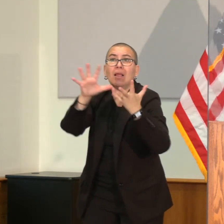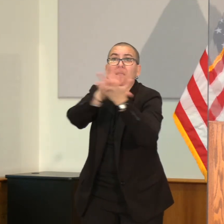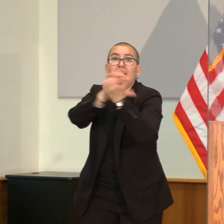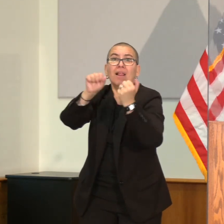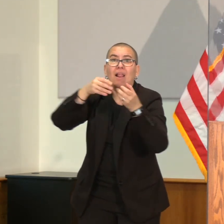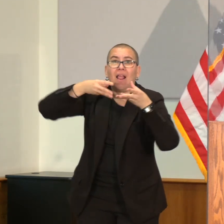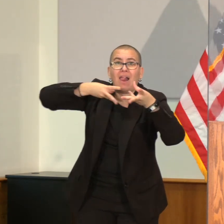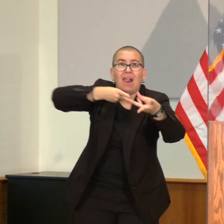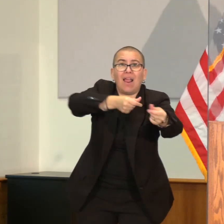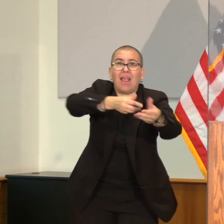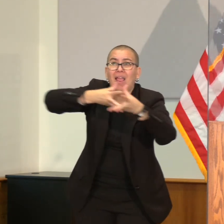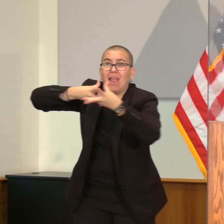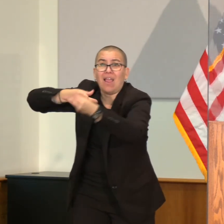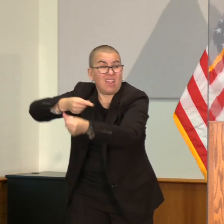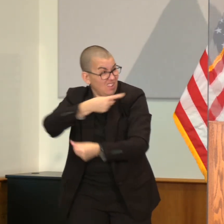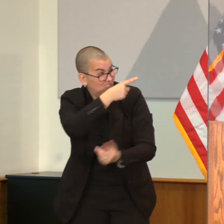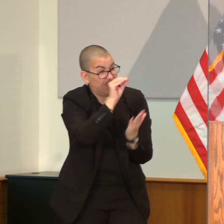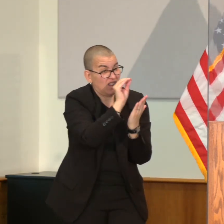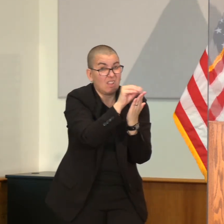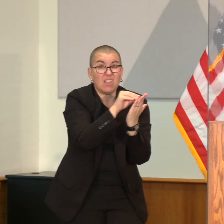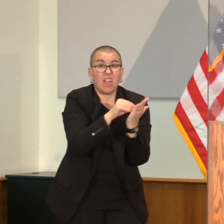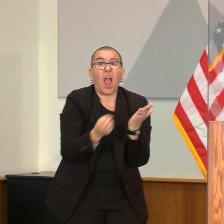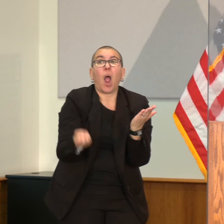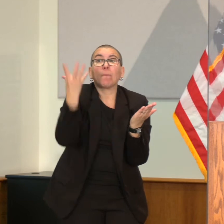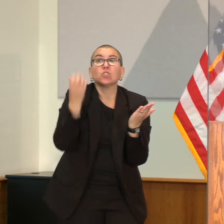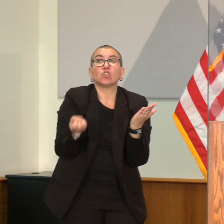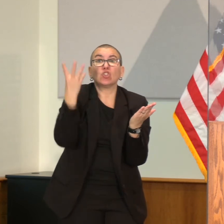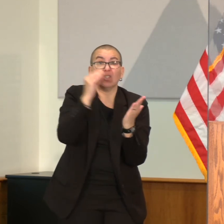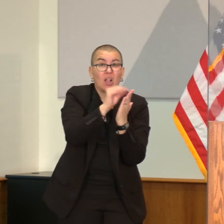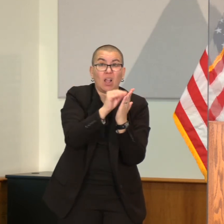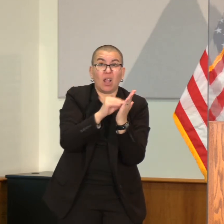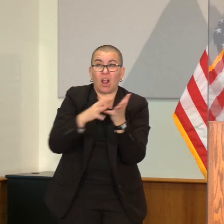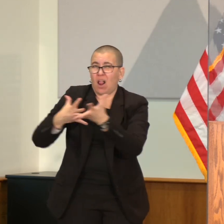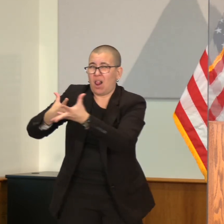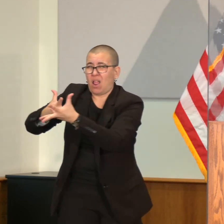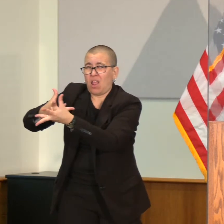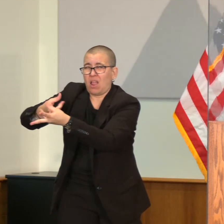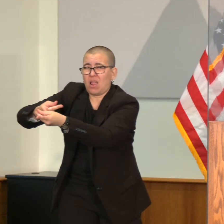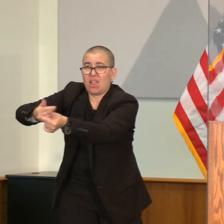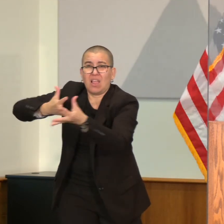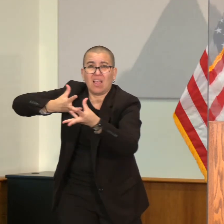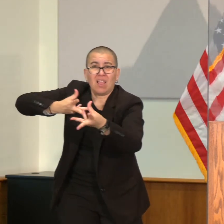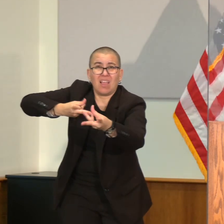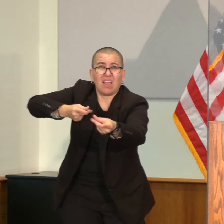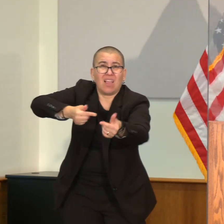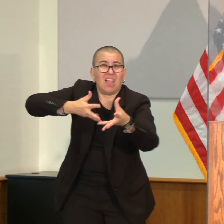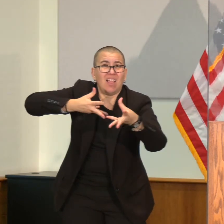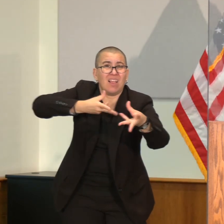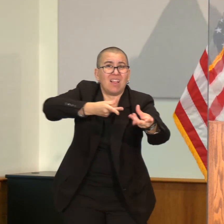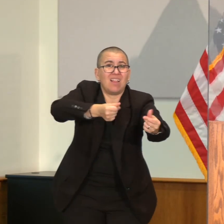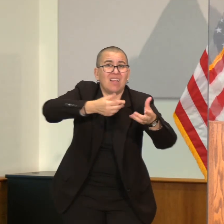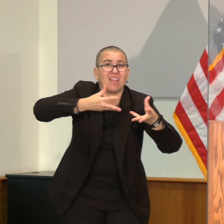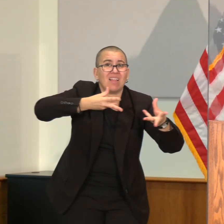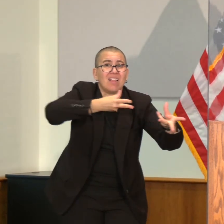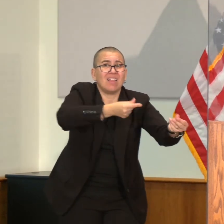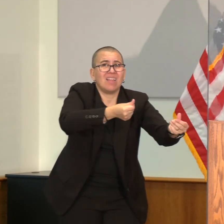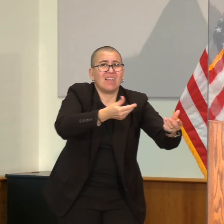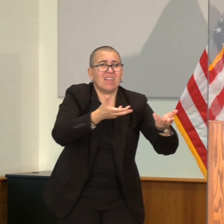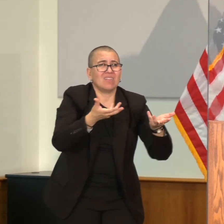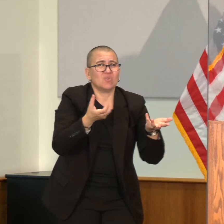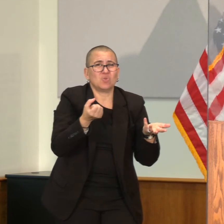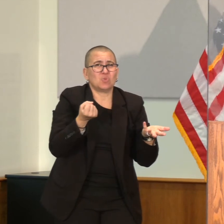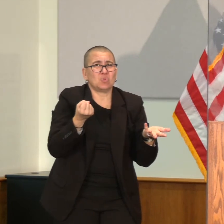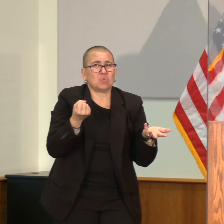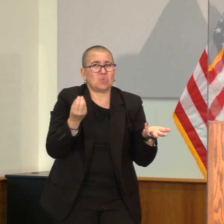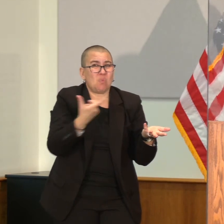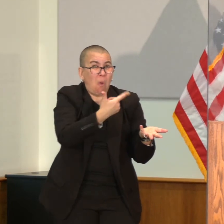accounting on what kind of this police situation has cost us? And also, do you intend to do